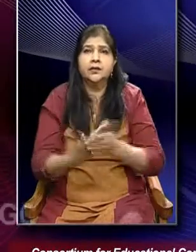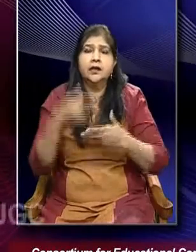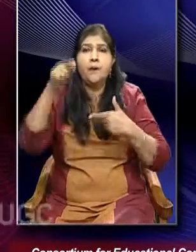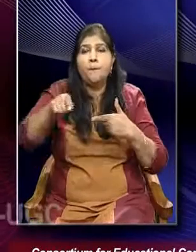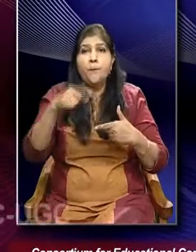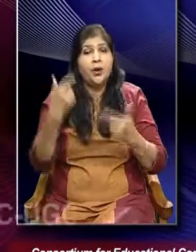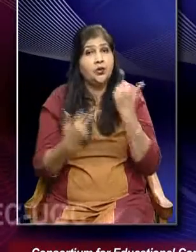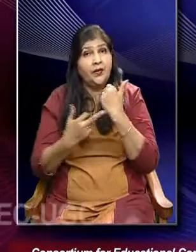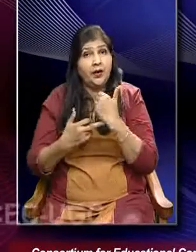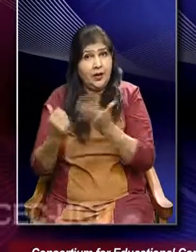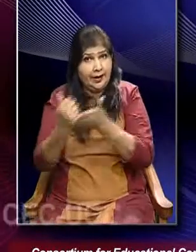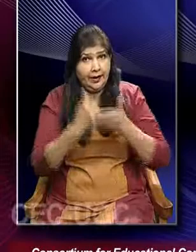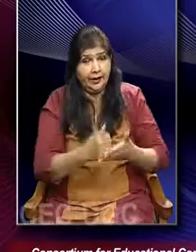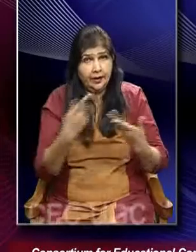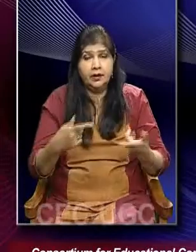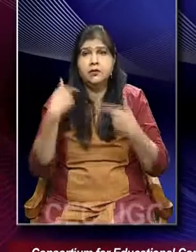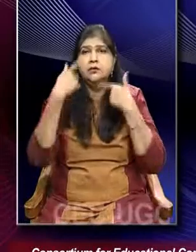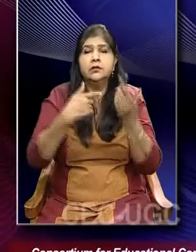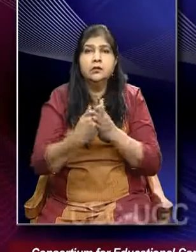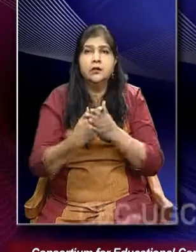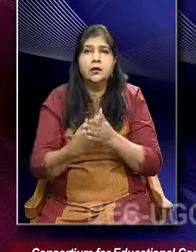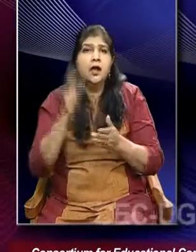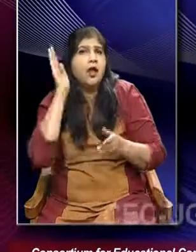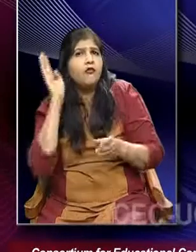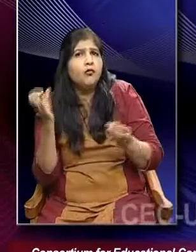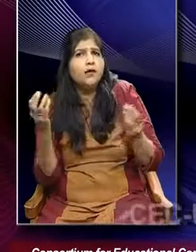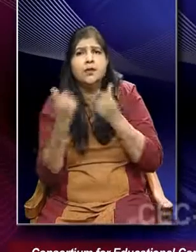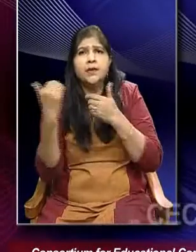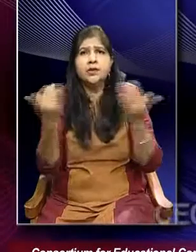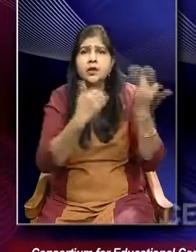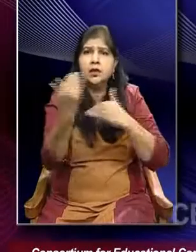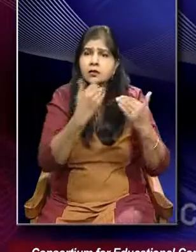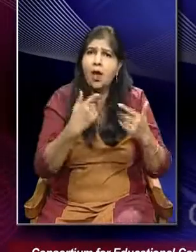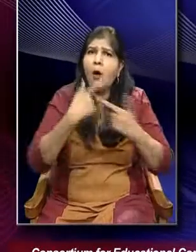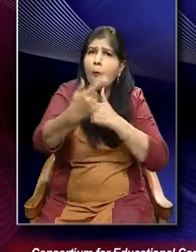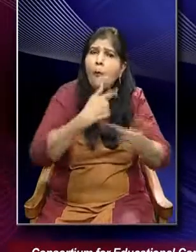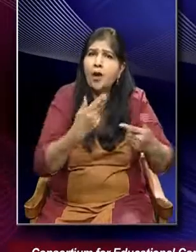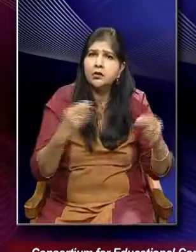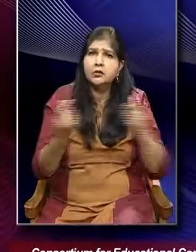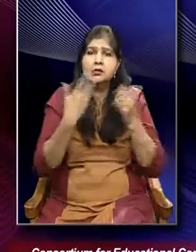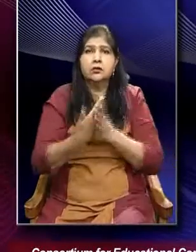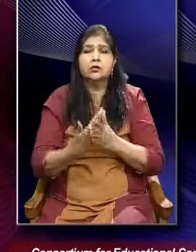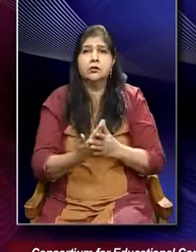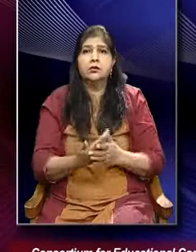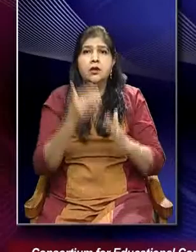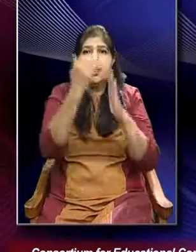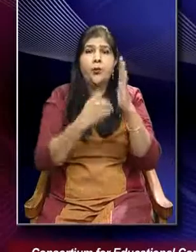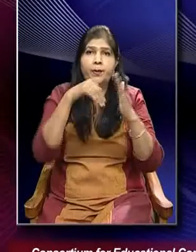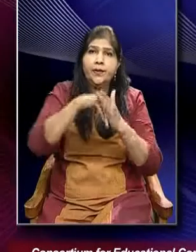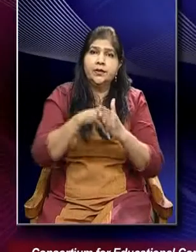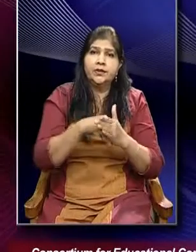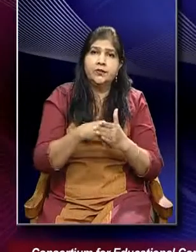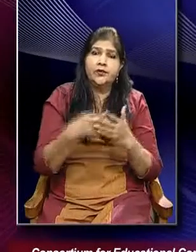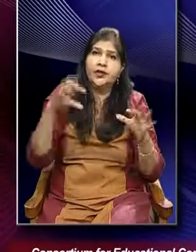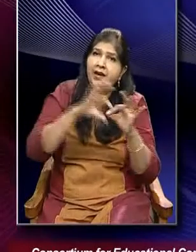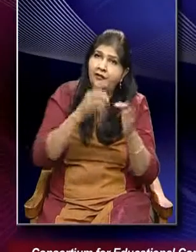Because of technology, with information being the important aspect with